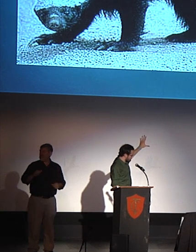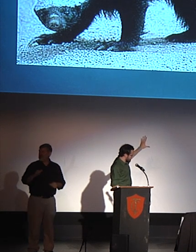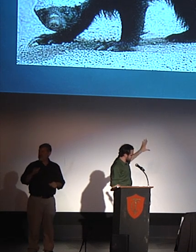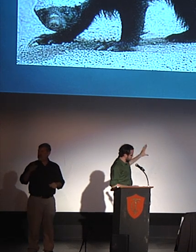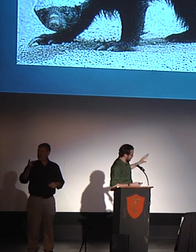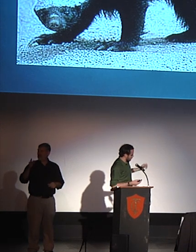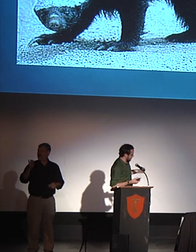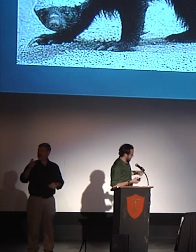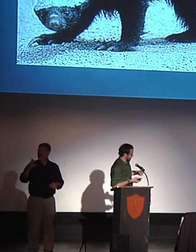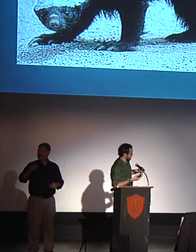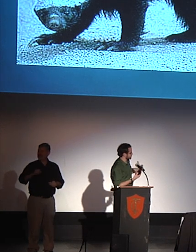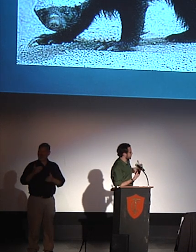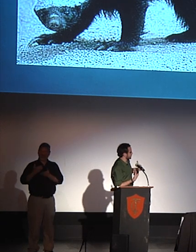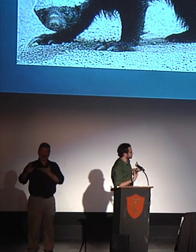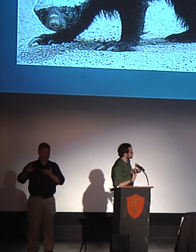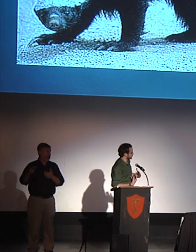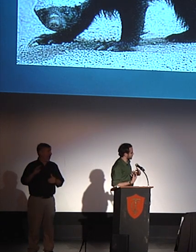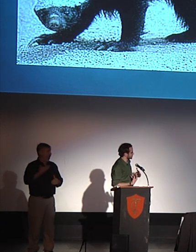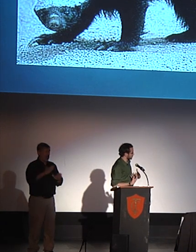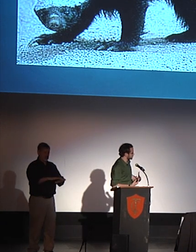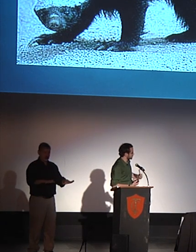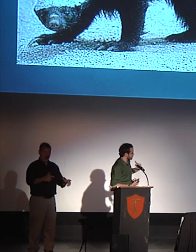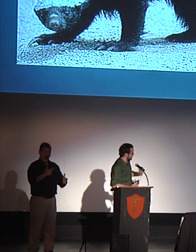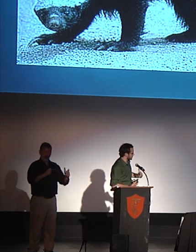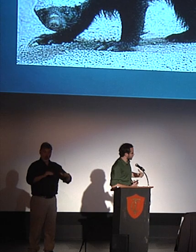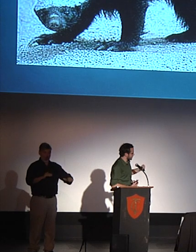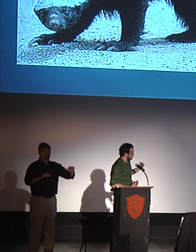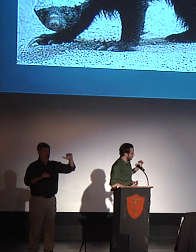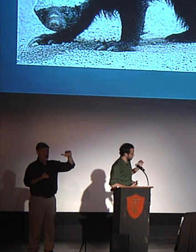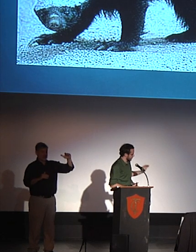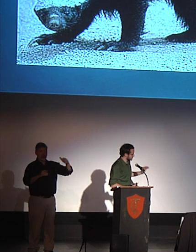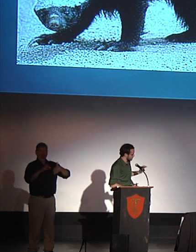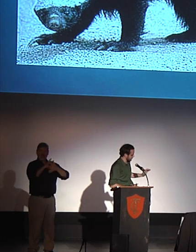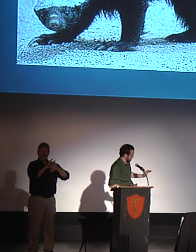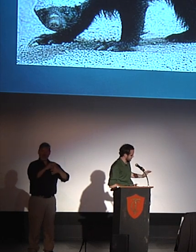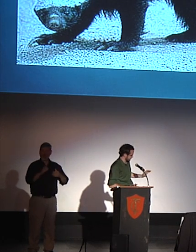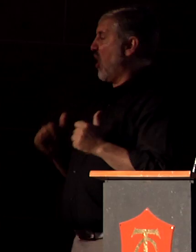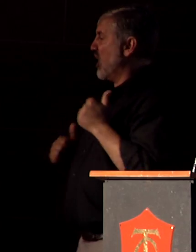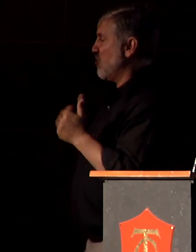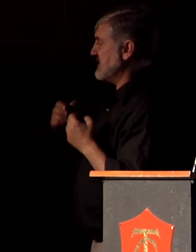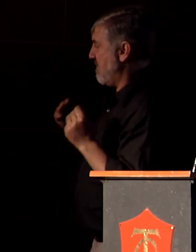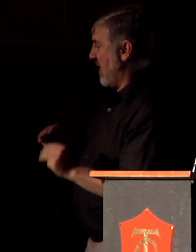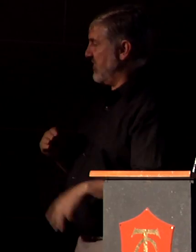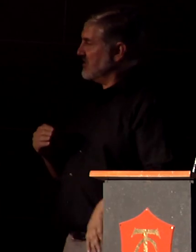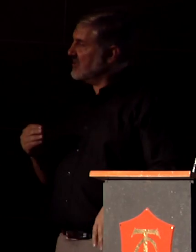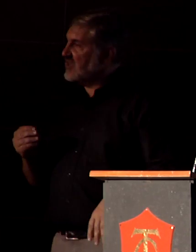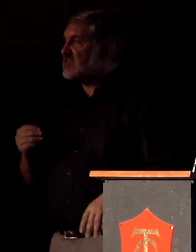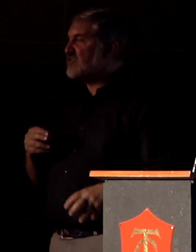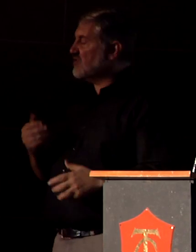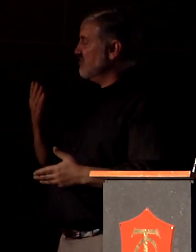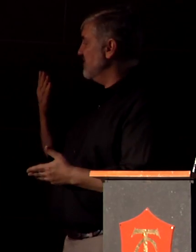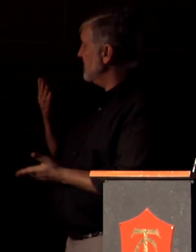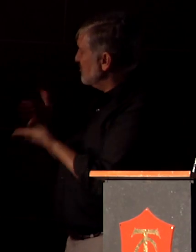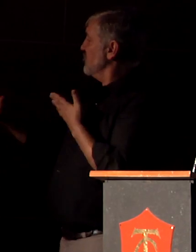deter them, even though because our children are much larger and meatier, we need a more aggressive method of